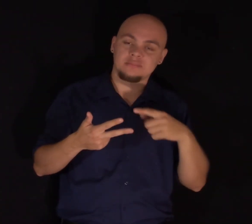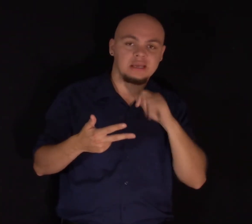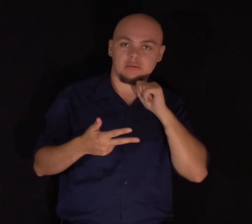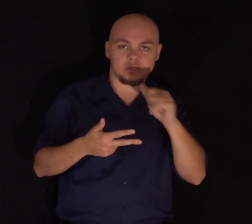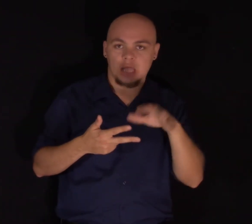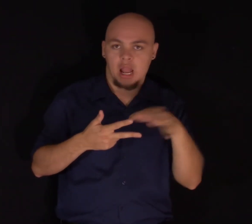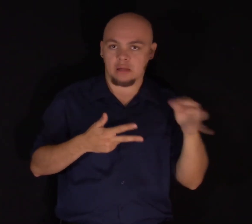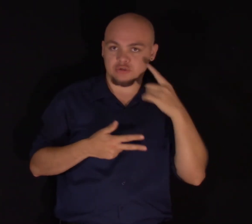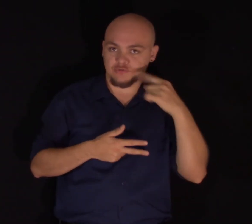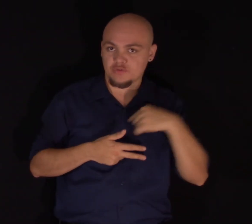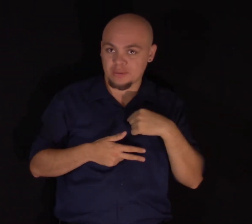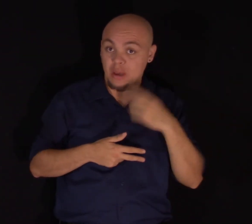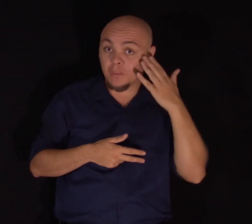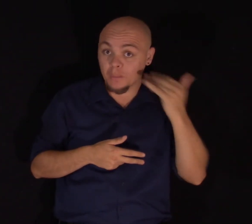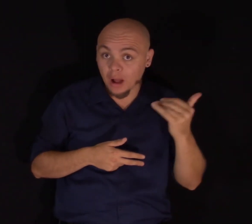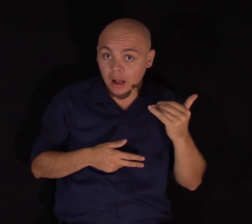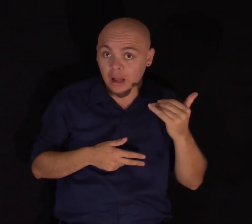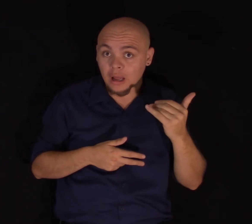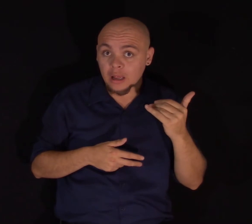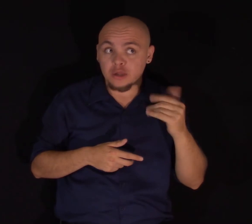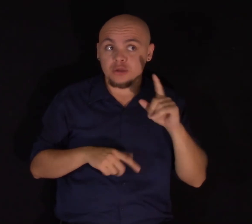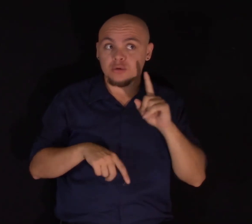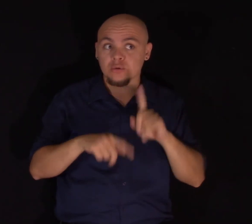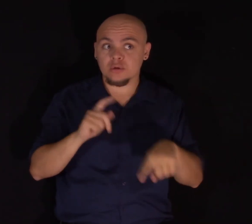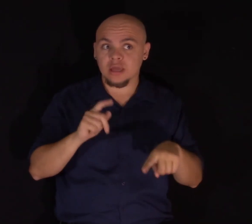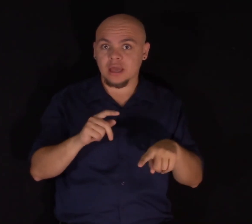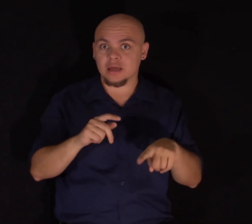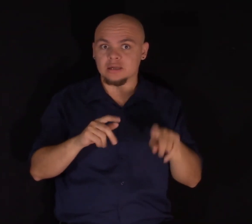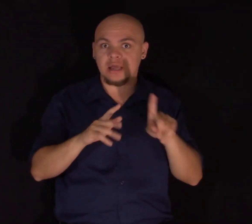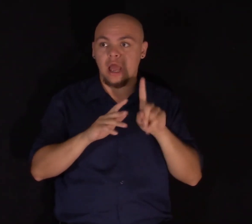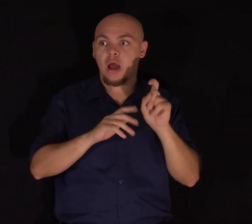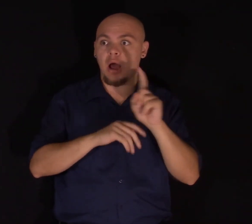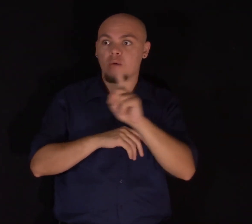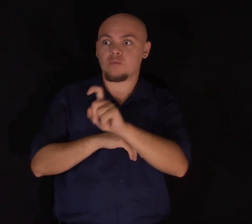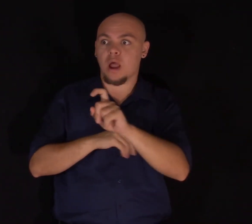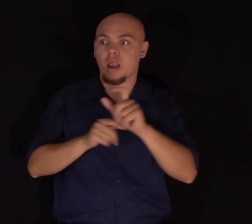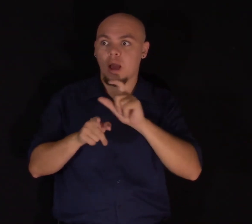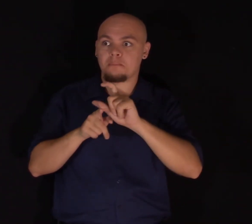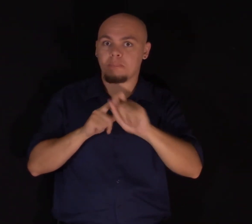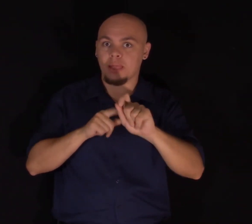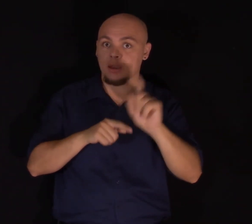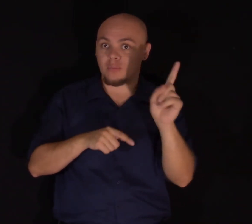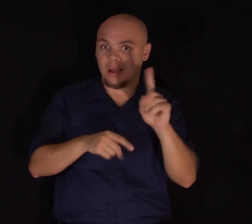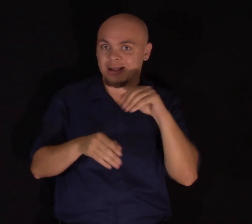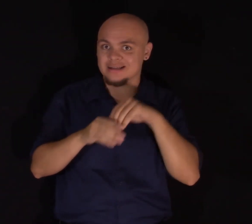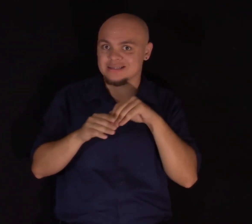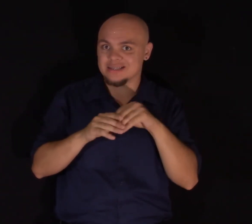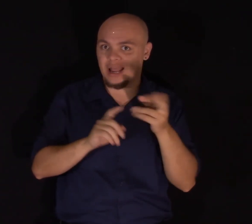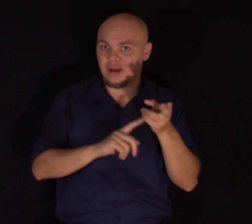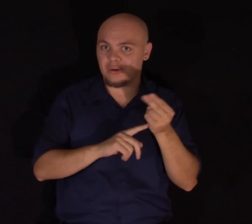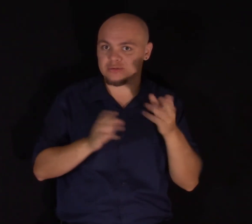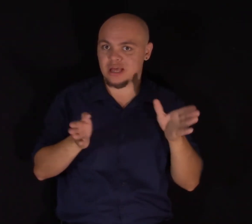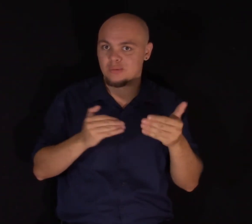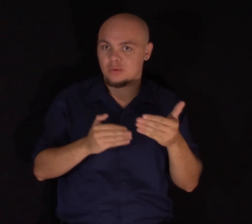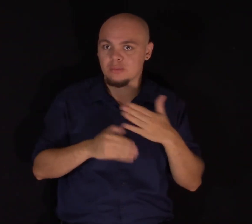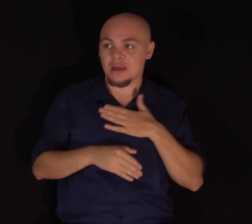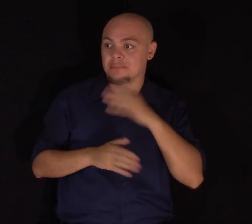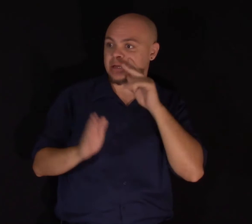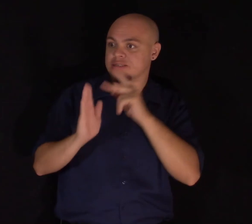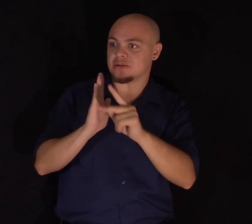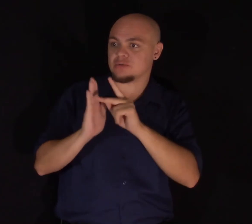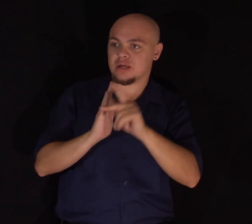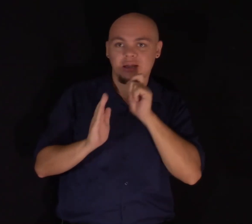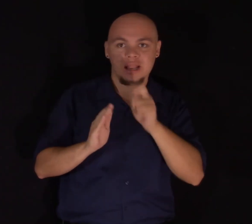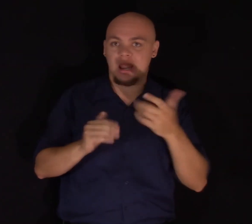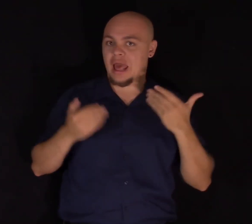option for me, because you cannot outrun a bullet in a motel room. I was not armed, neither was my secretary. The only